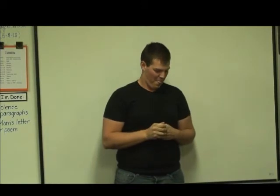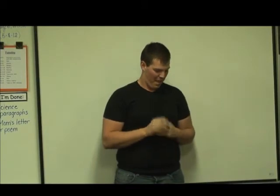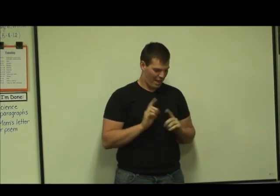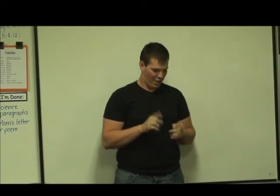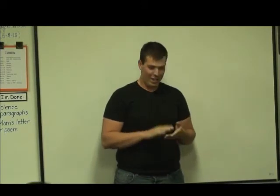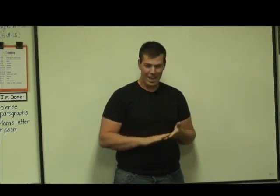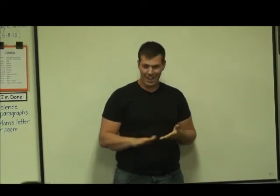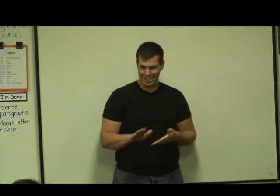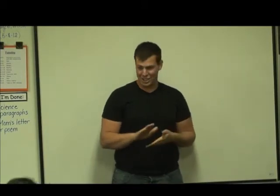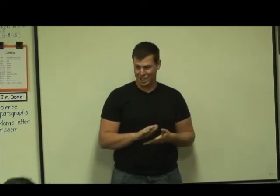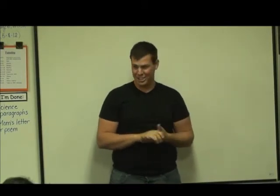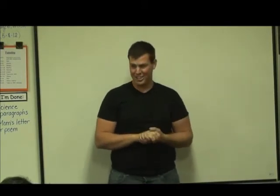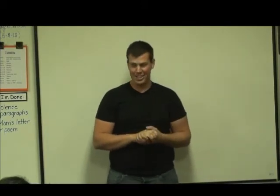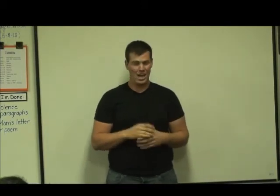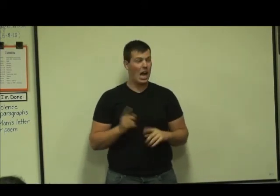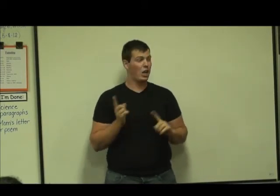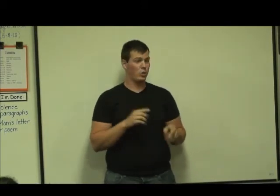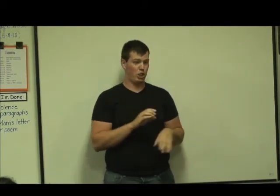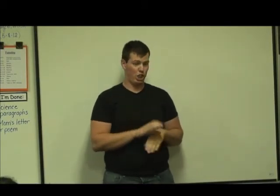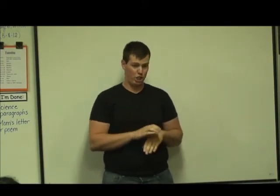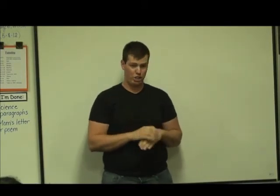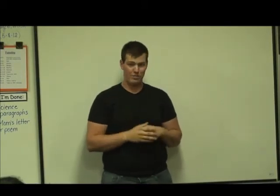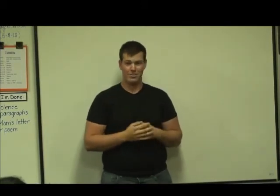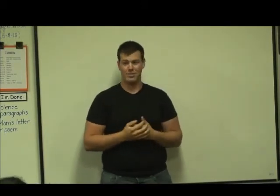I go to college, I go to church,